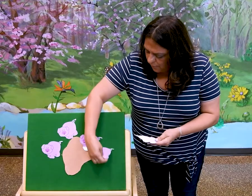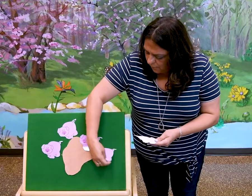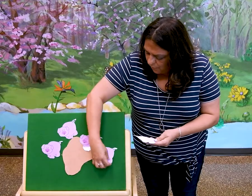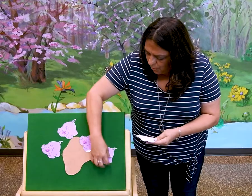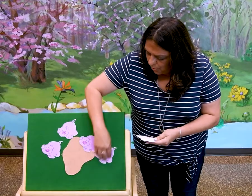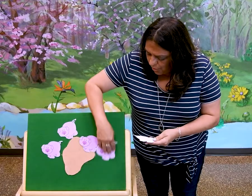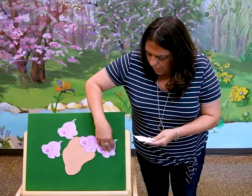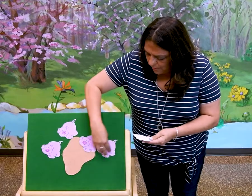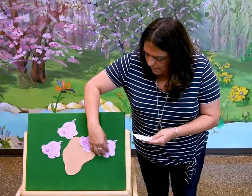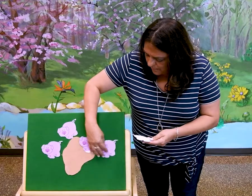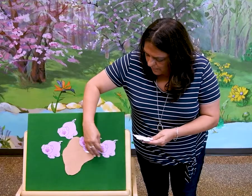four,